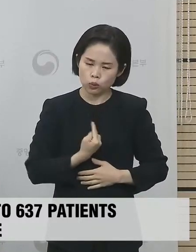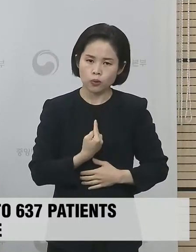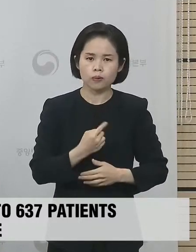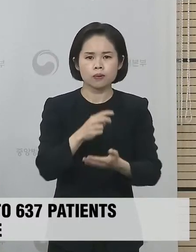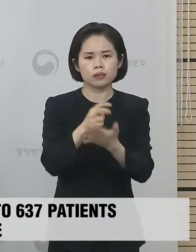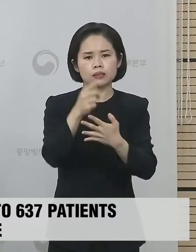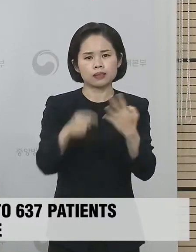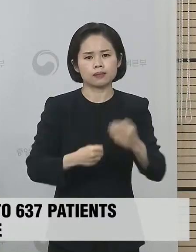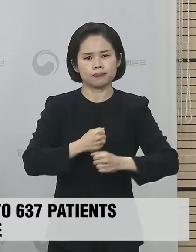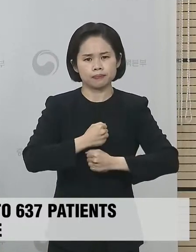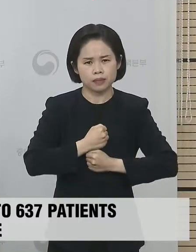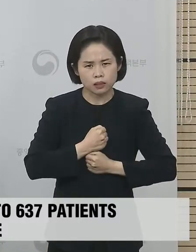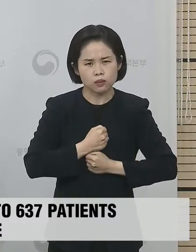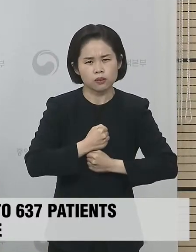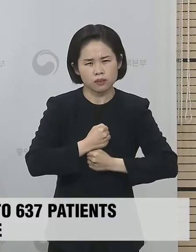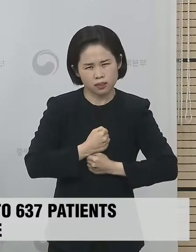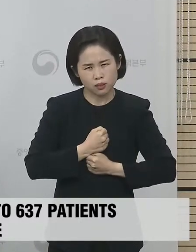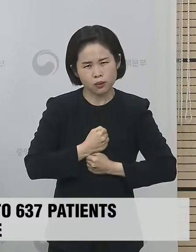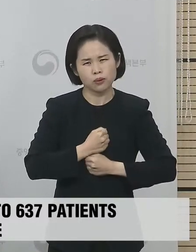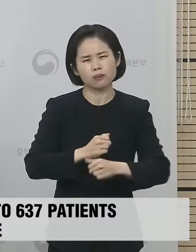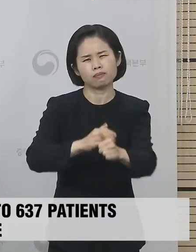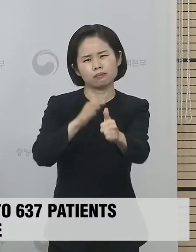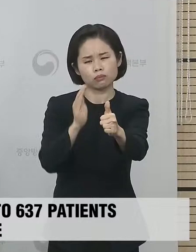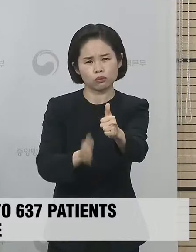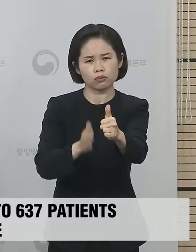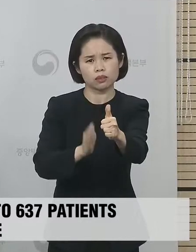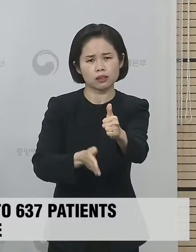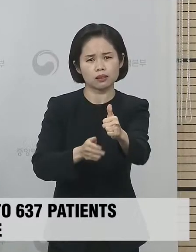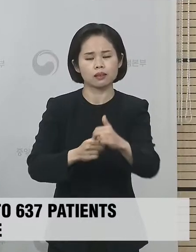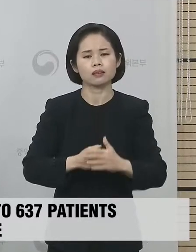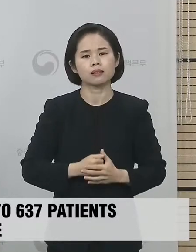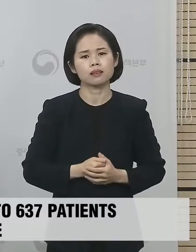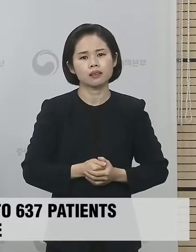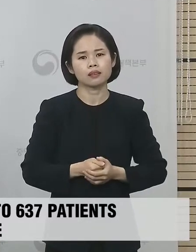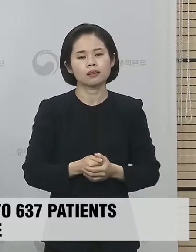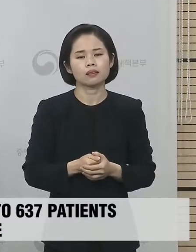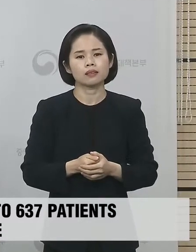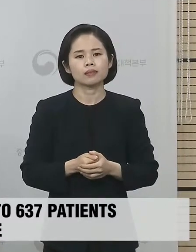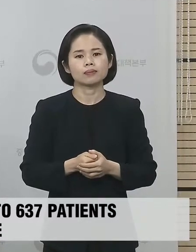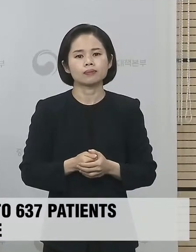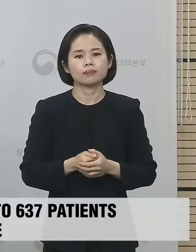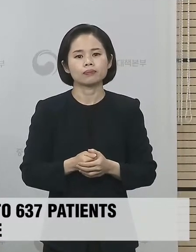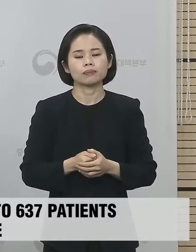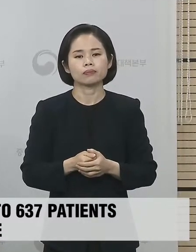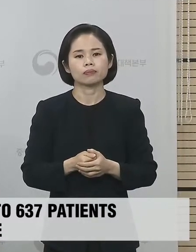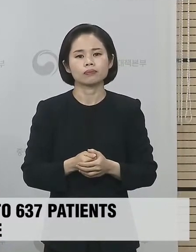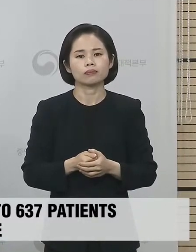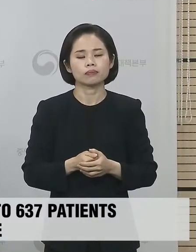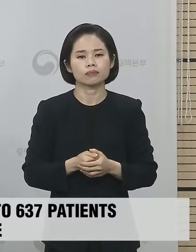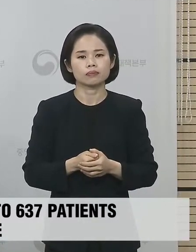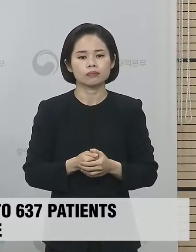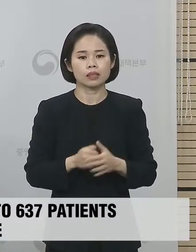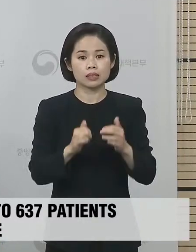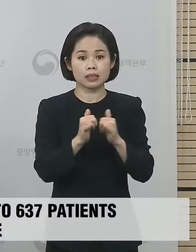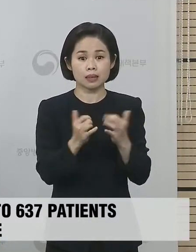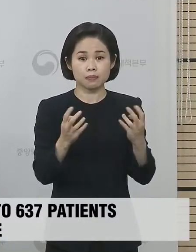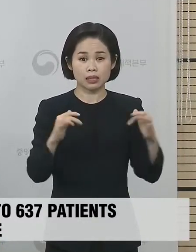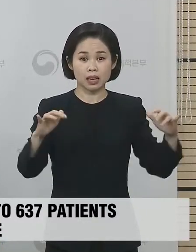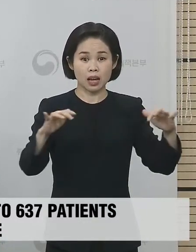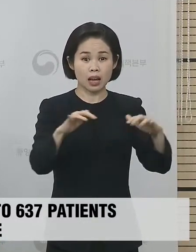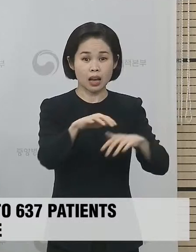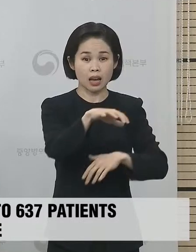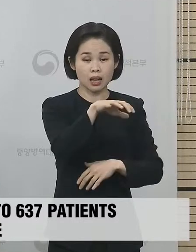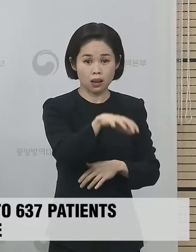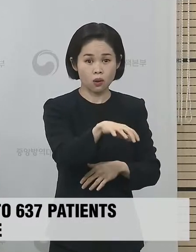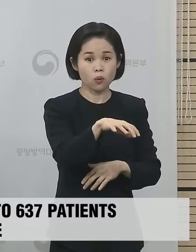is continuing asking for the public to continue to enhance a level of responsibility in carrying out the quarantine